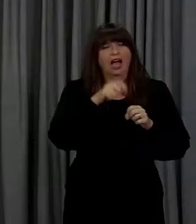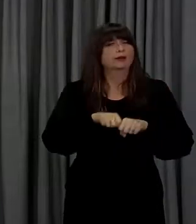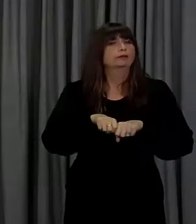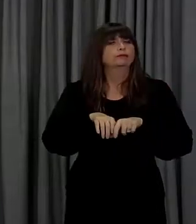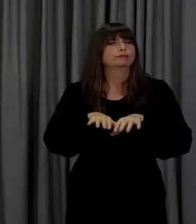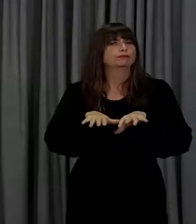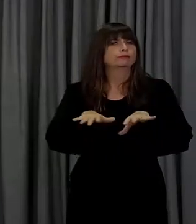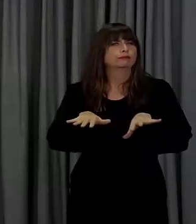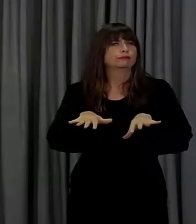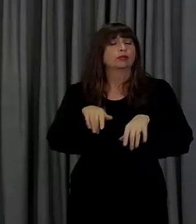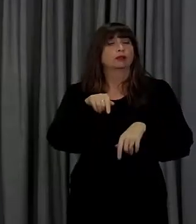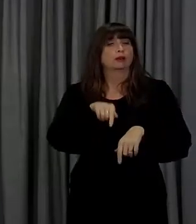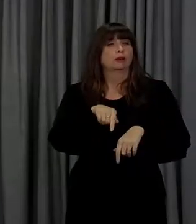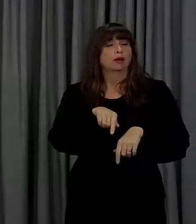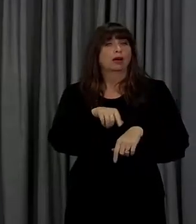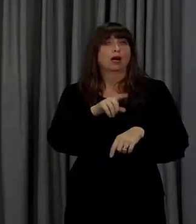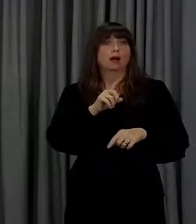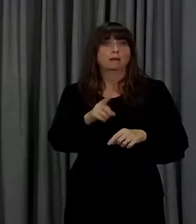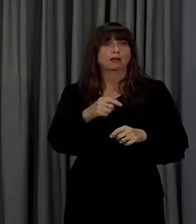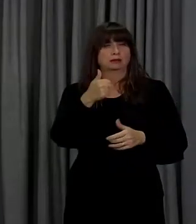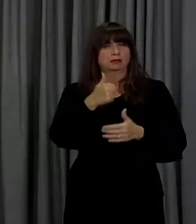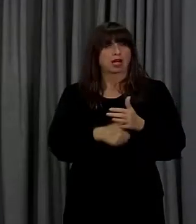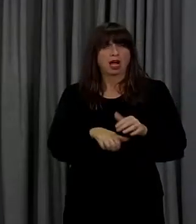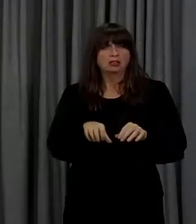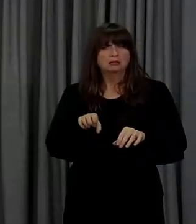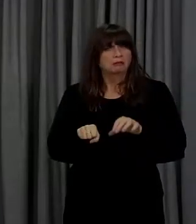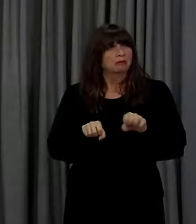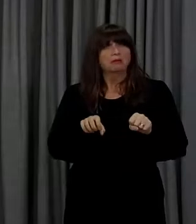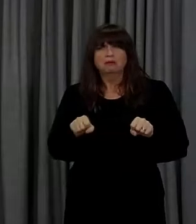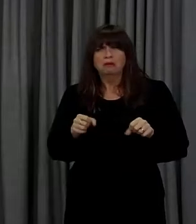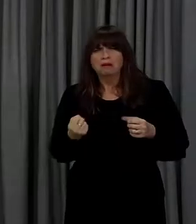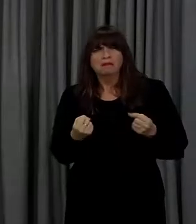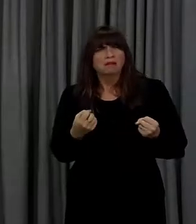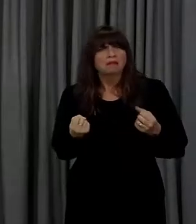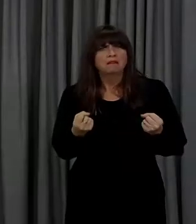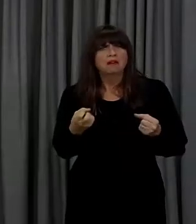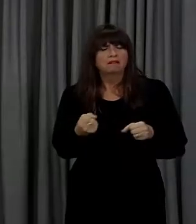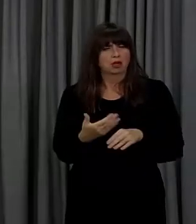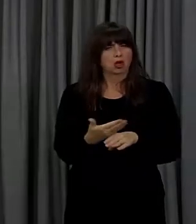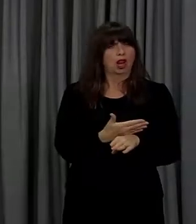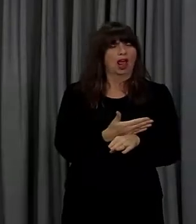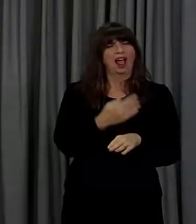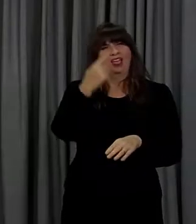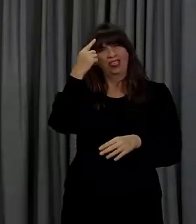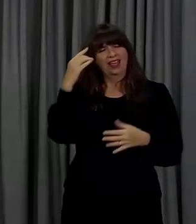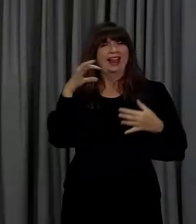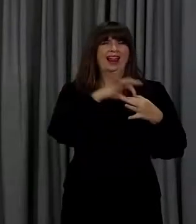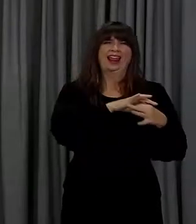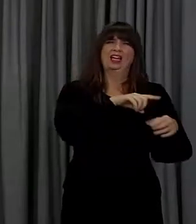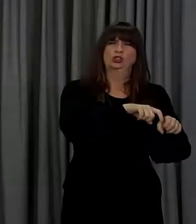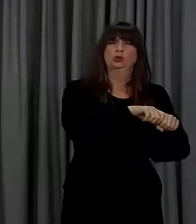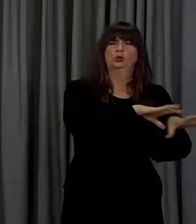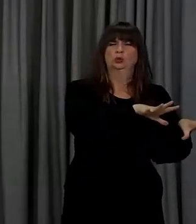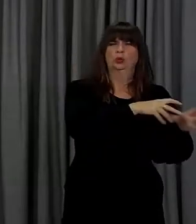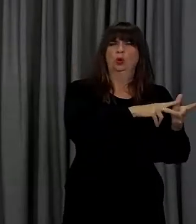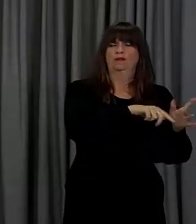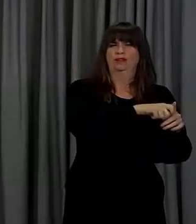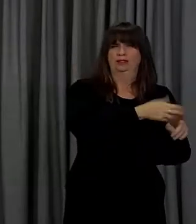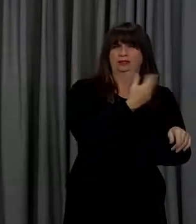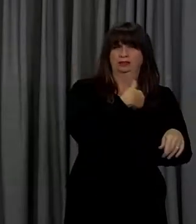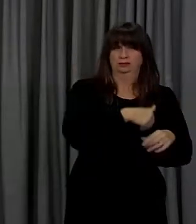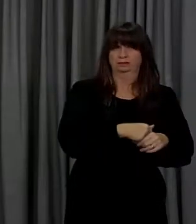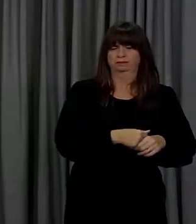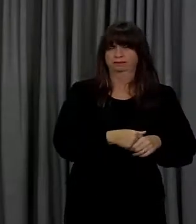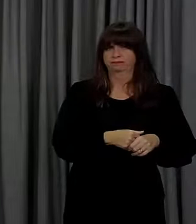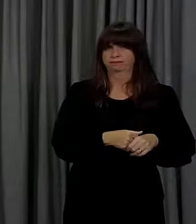year, the season has started earlier than usual, which may be related to the pandemic. Yn anffodus, dyw'r